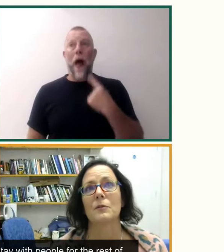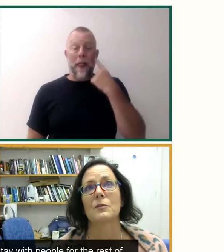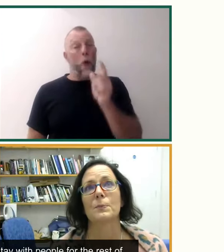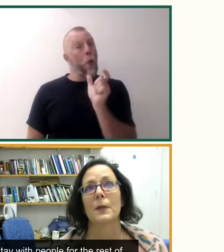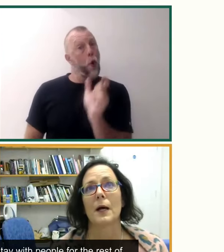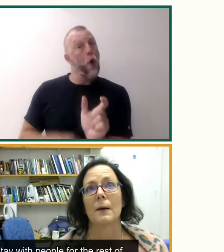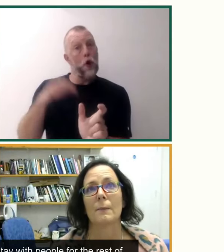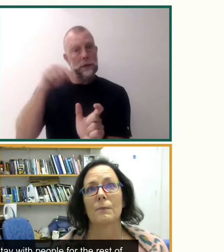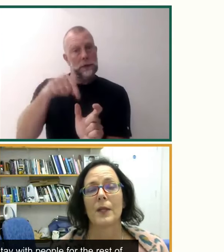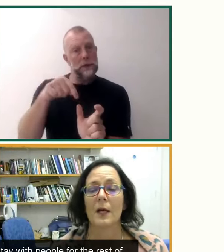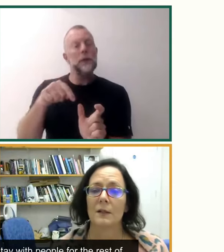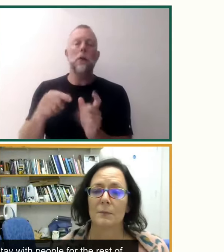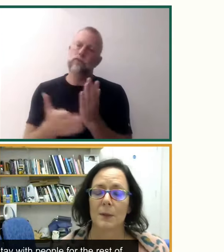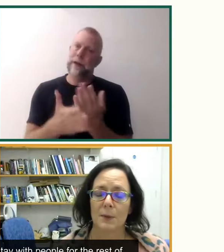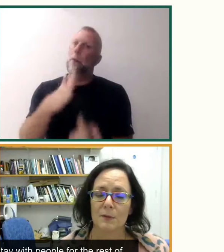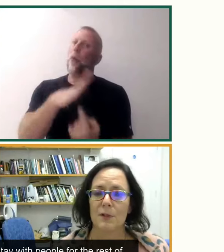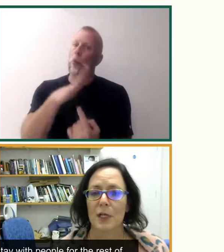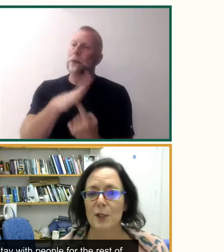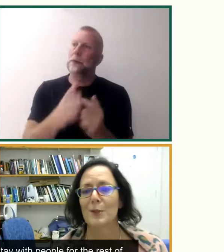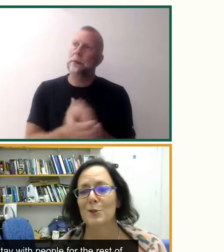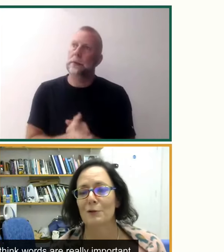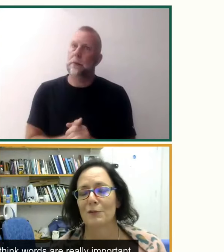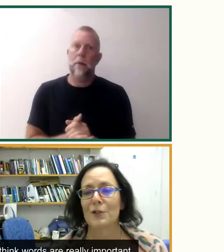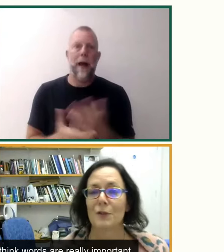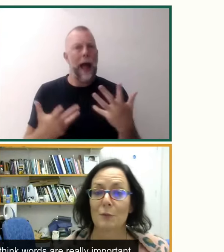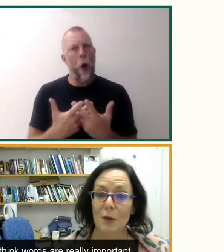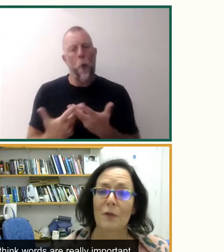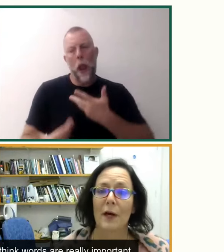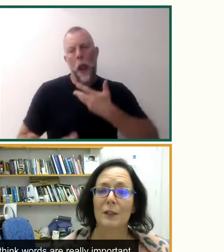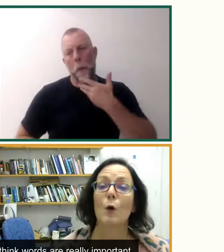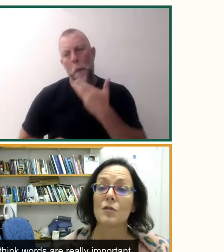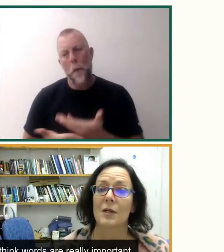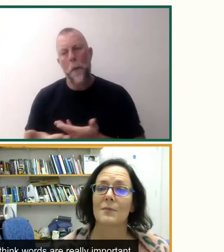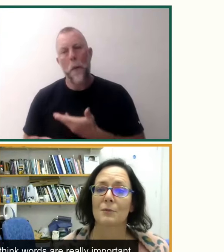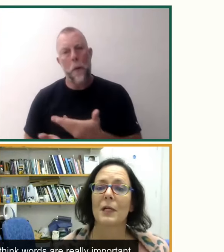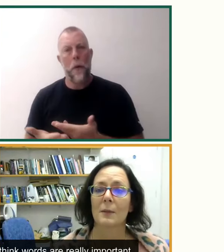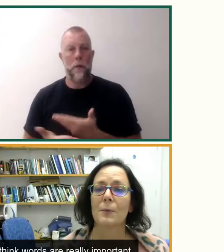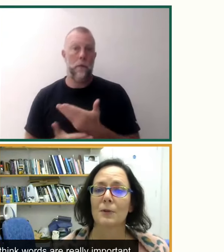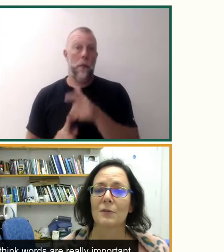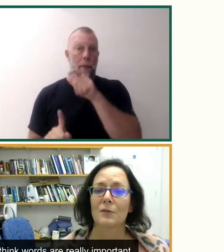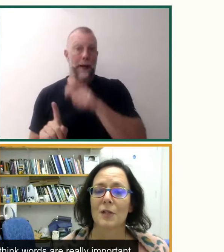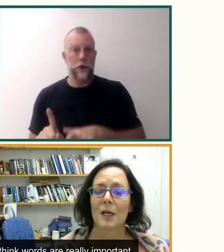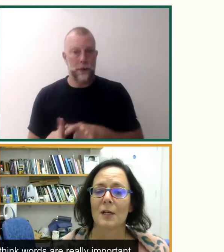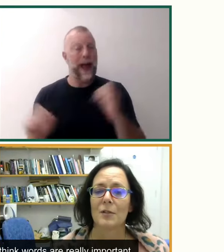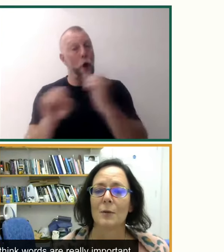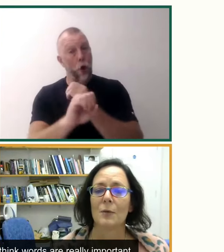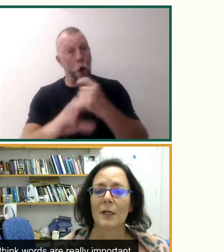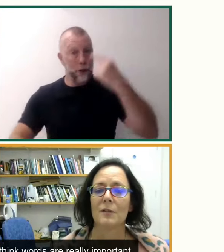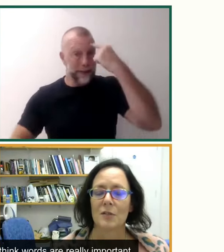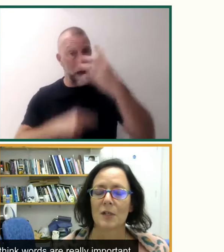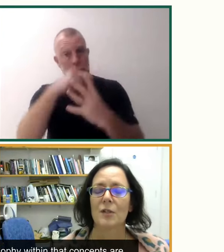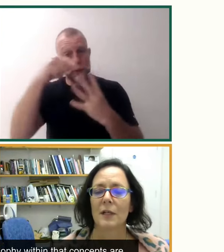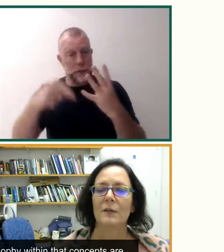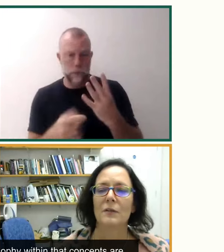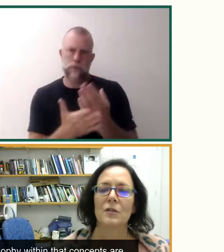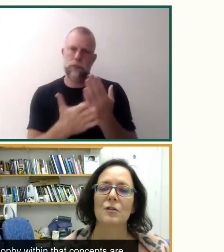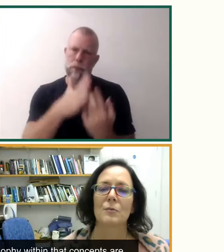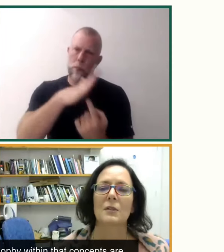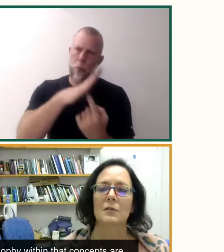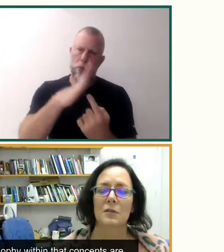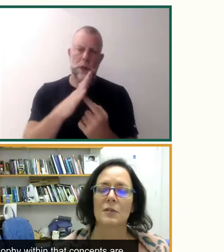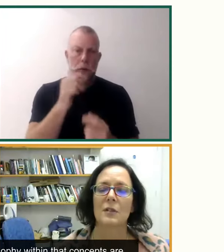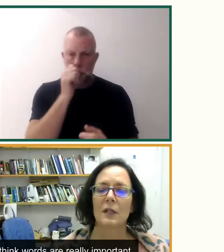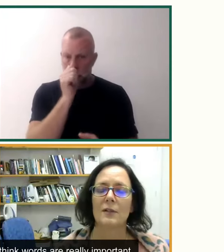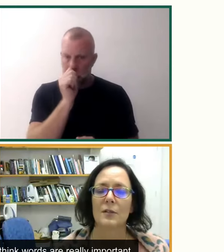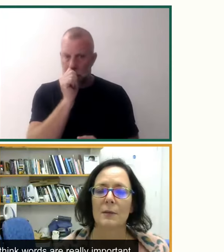really important. And a bit of a sales pitch for philosophy, and within that, concepts are really important. So a distinction like the